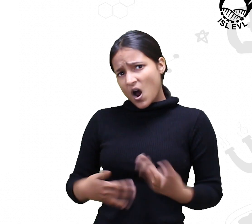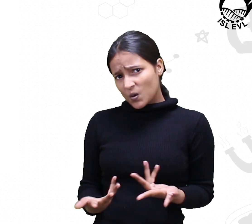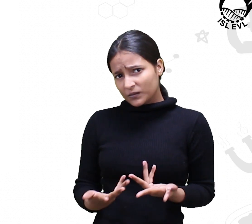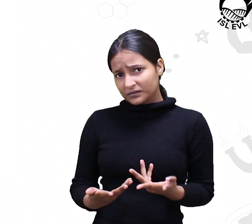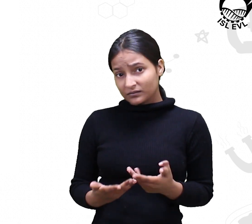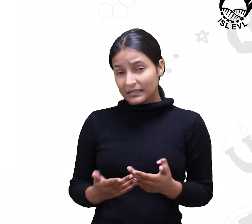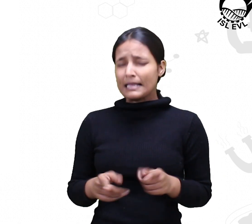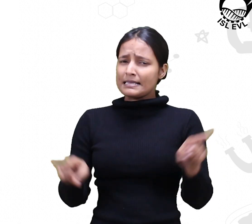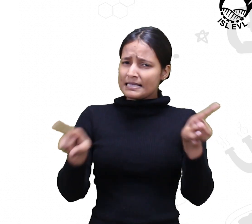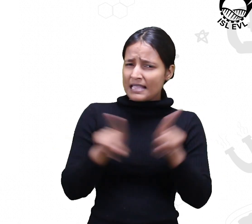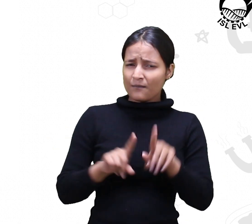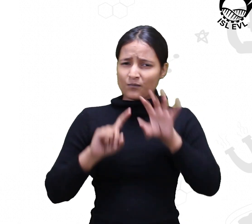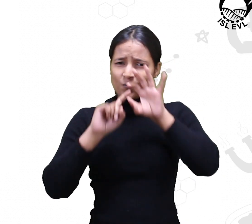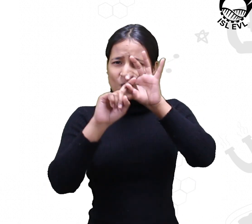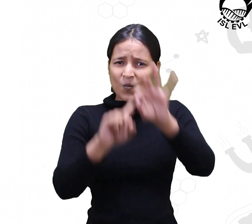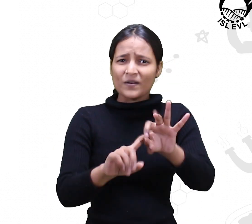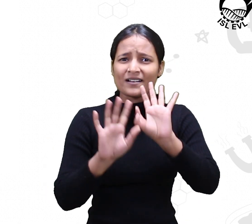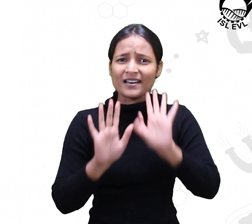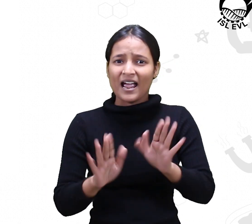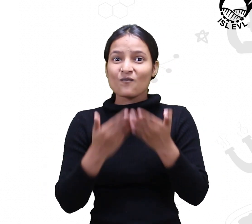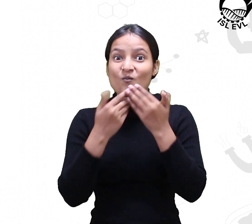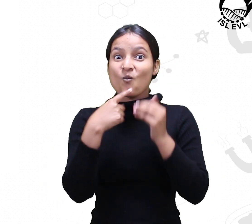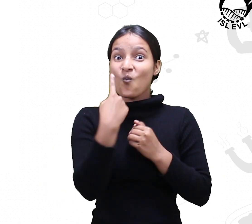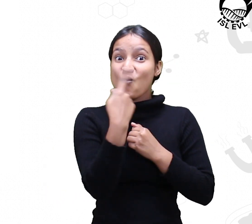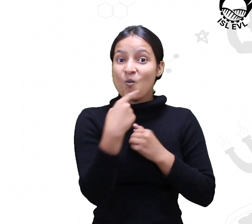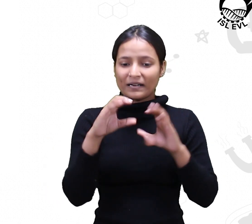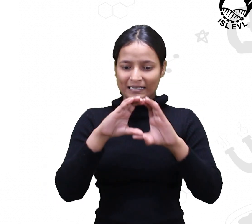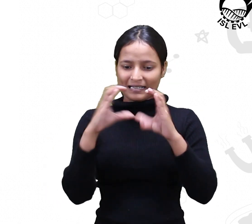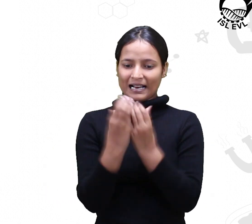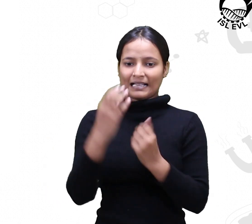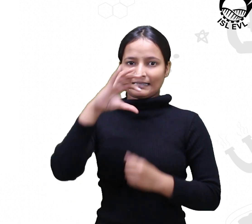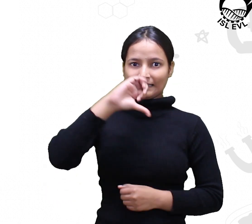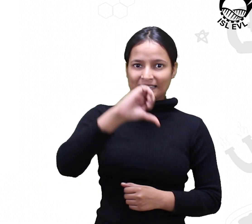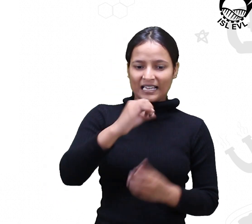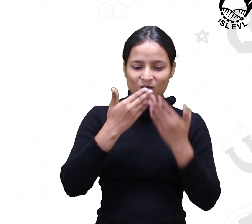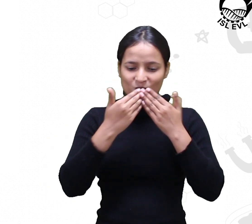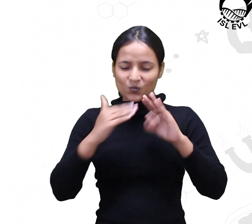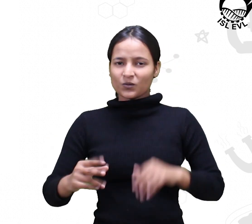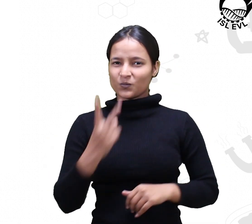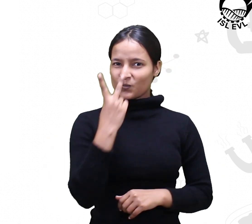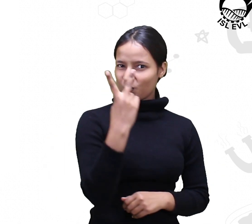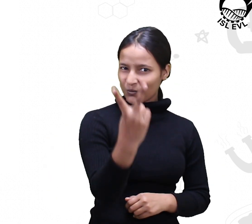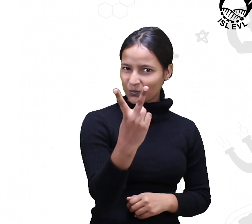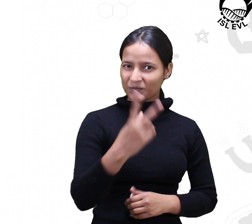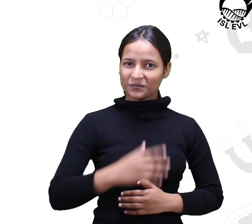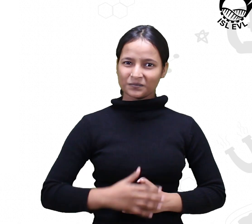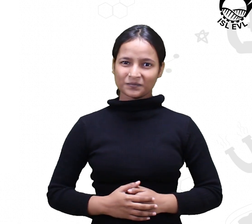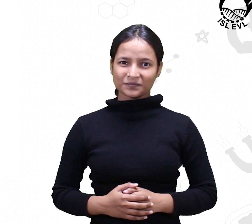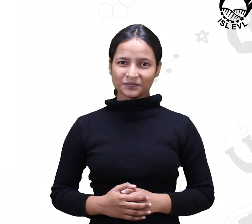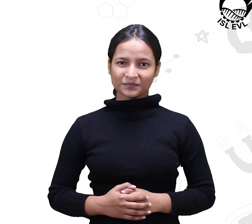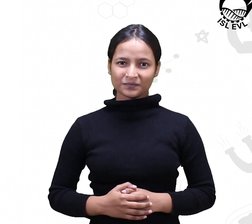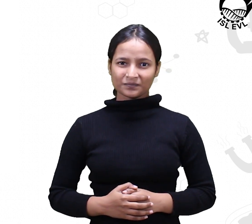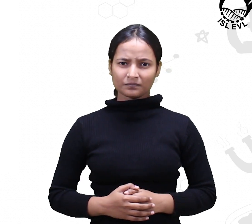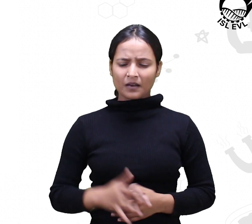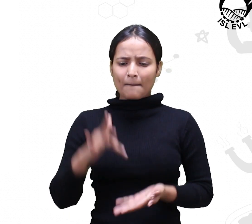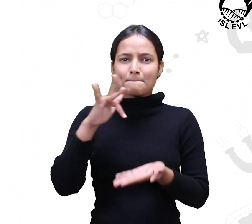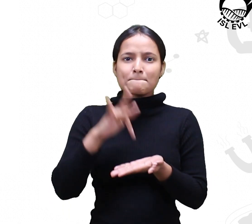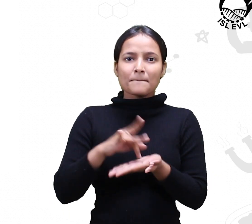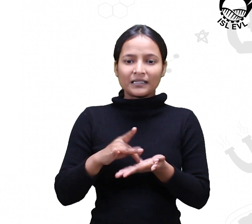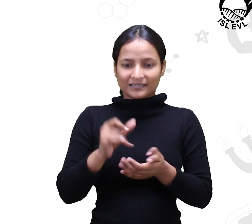Public School, Secunderabad. Join Utsuka and Jigyasa as they chase this question with two other curious